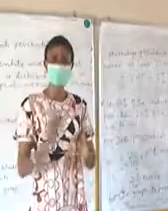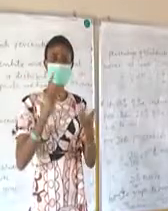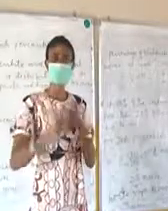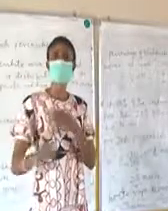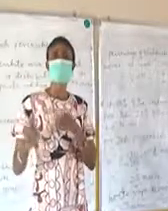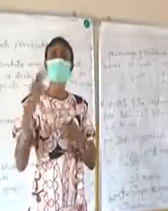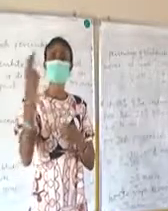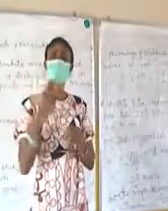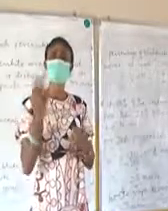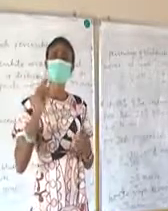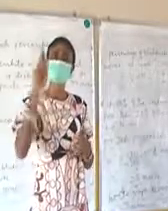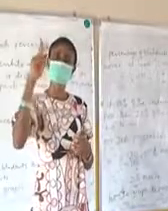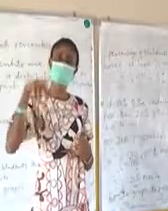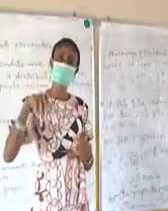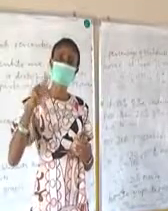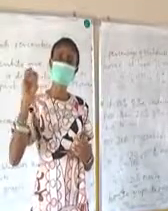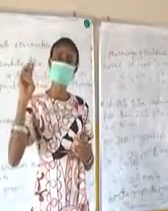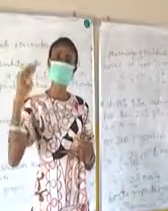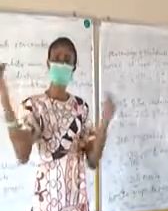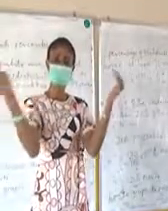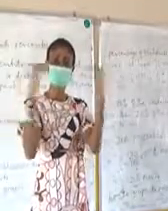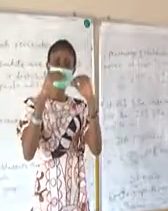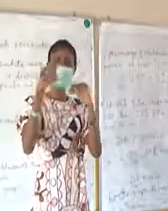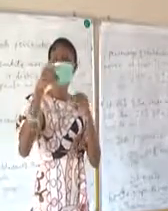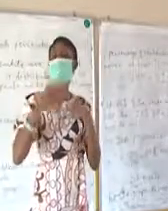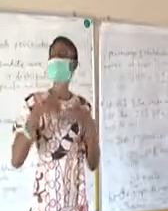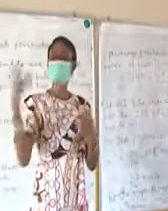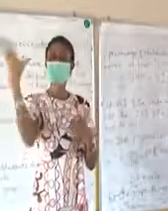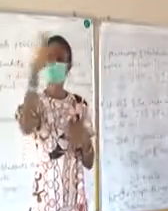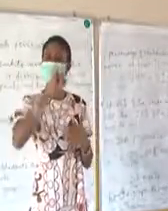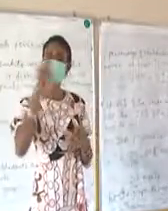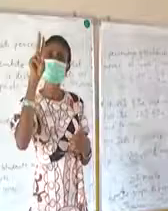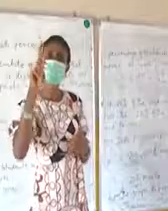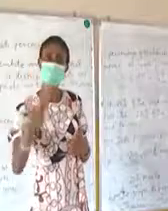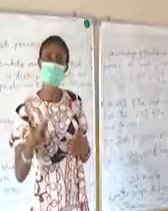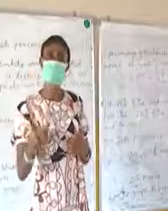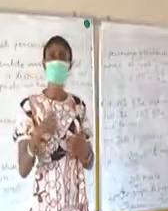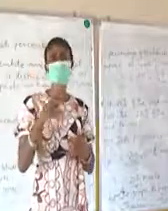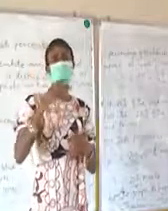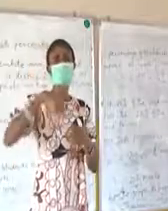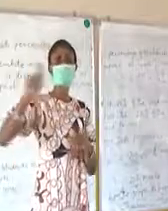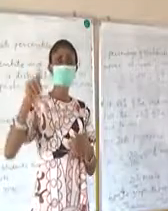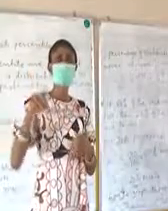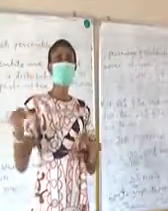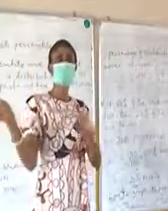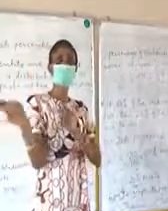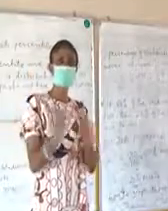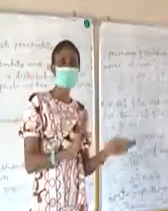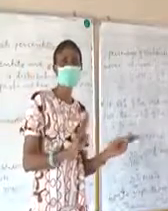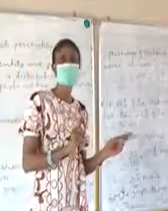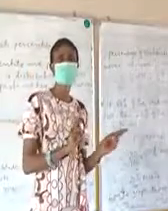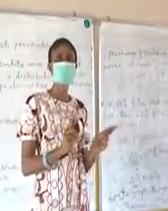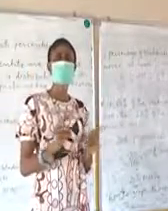limit, you have missed 2 marks already. The accuracy, the bonus mark you will have for creating a